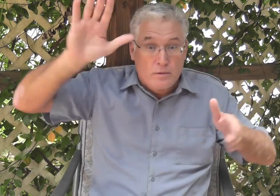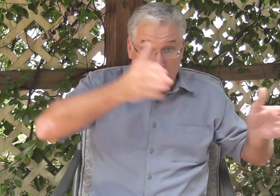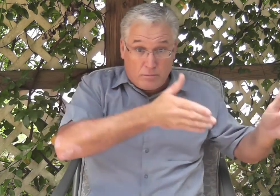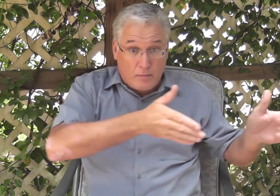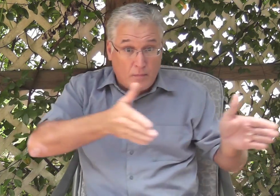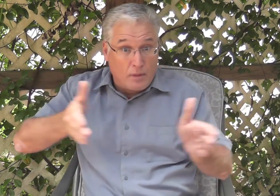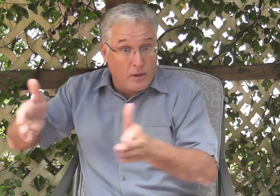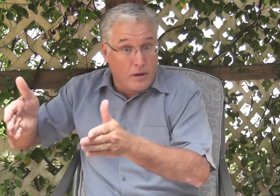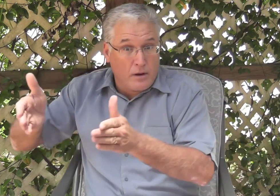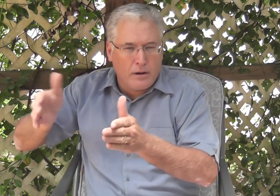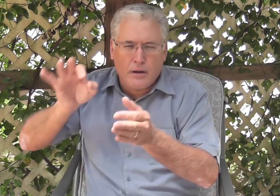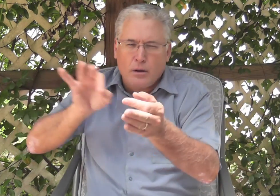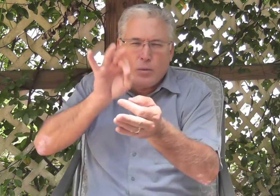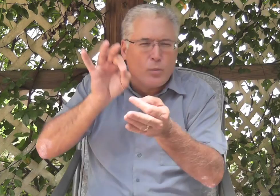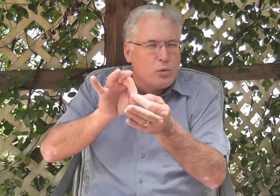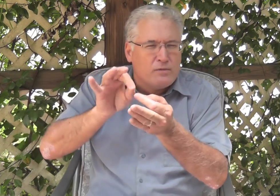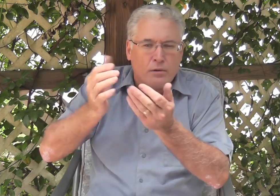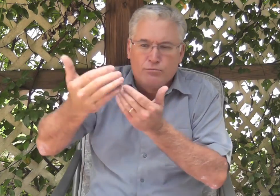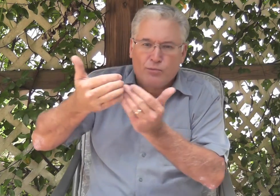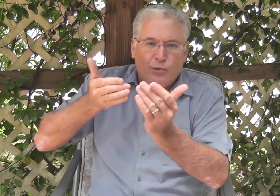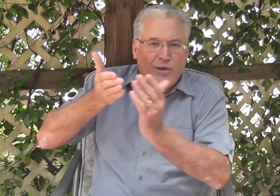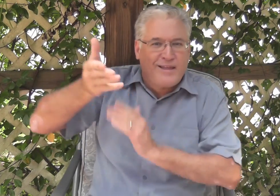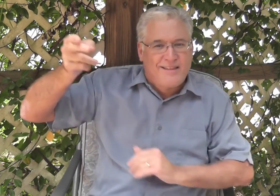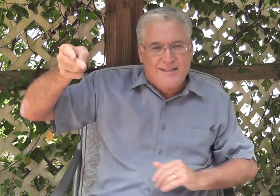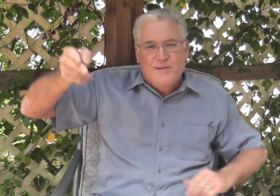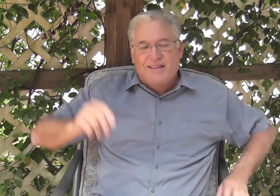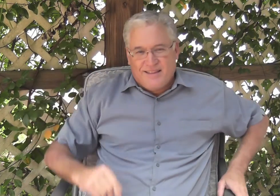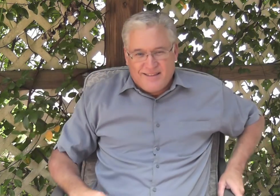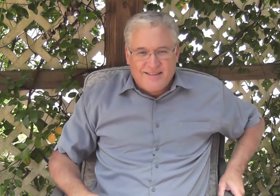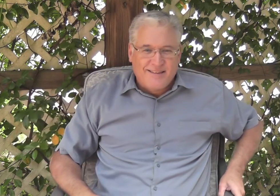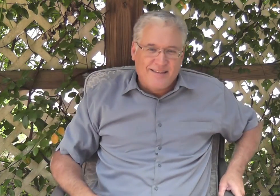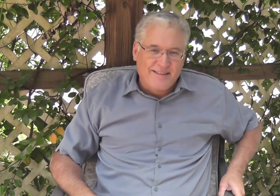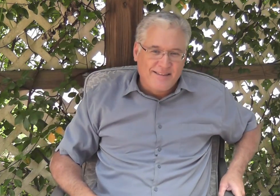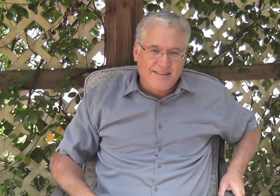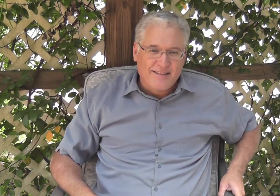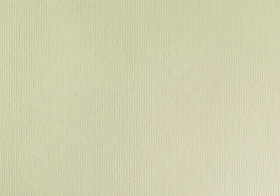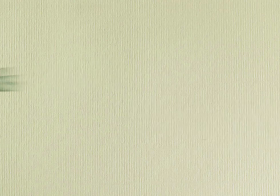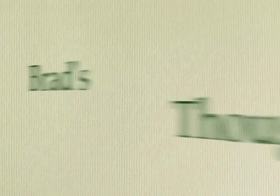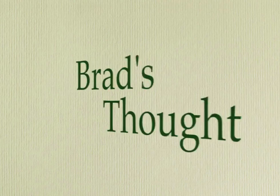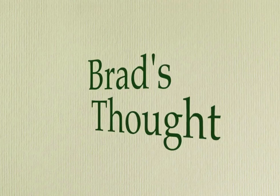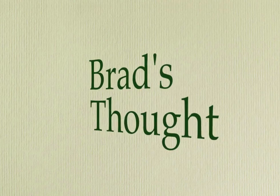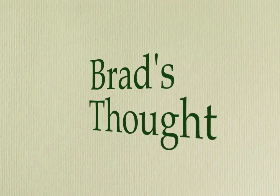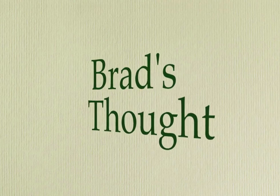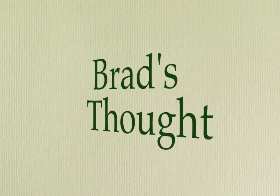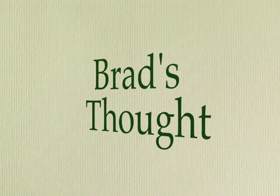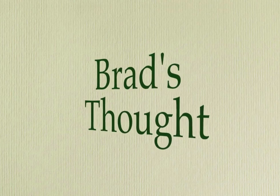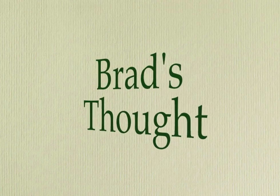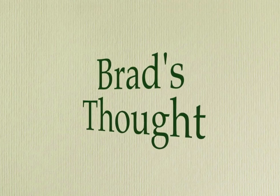this through showing us his open plan, his perfect open plan through history.